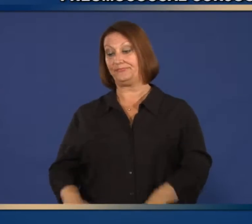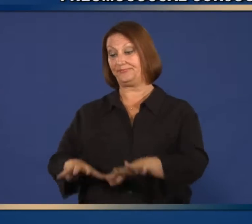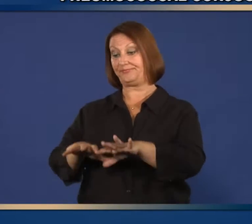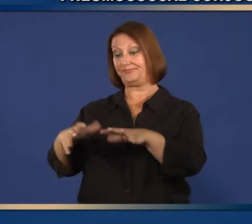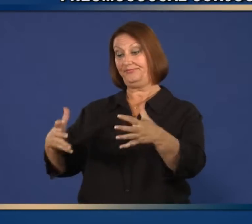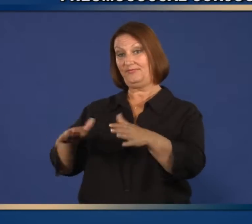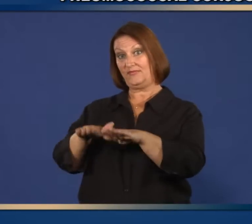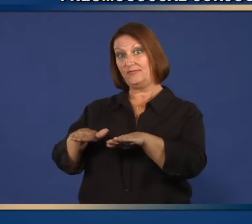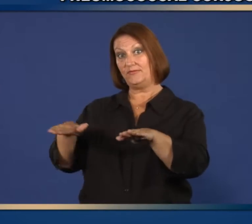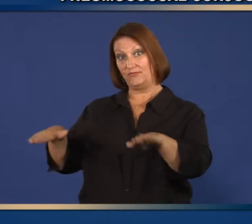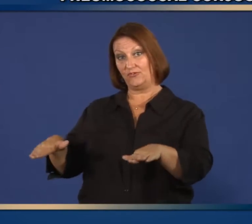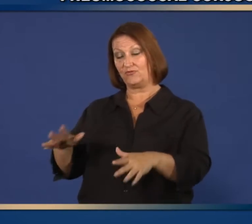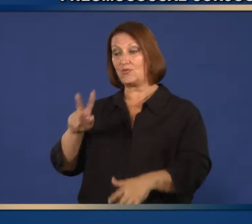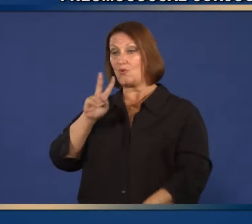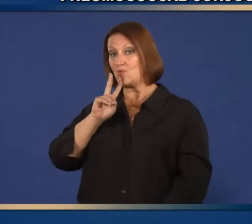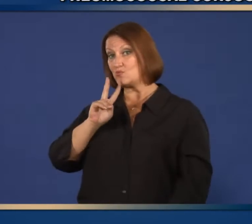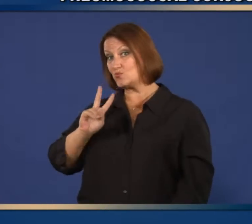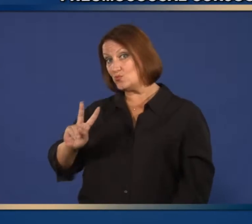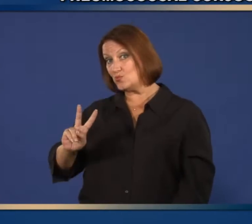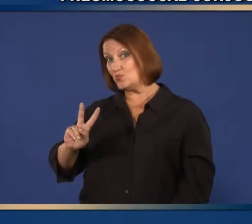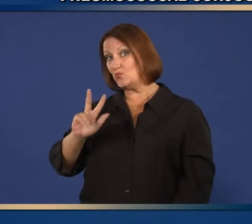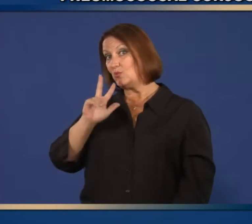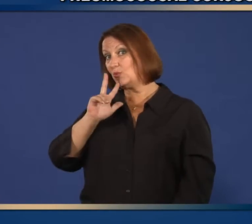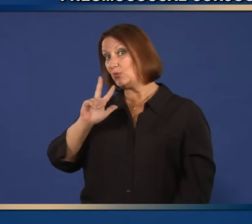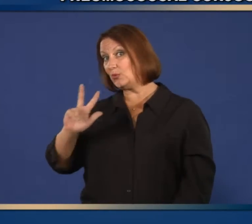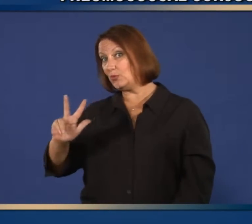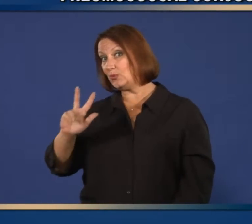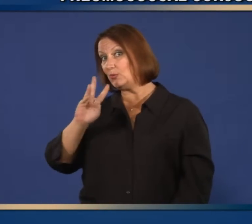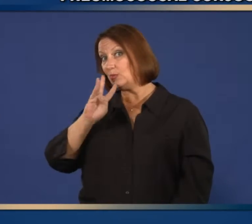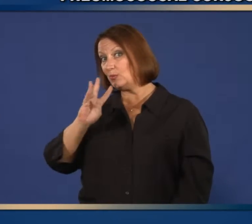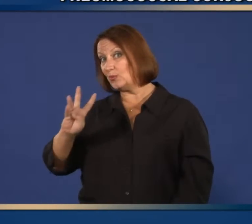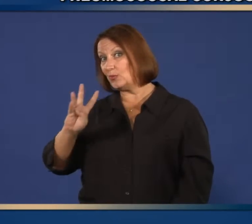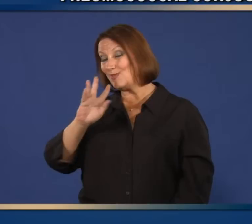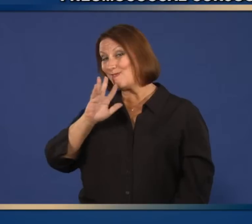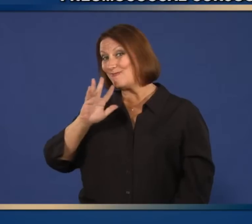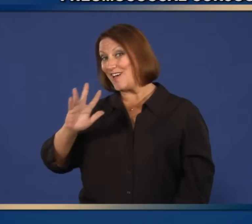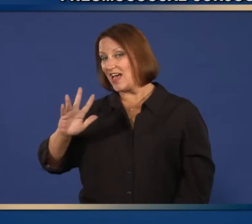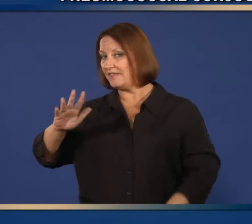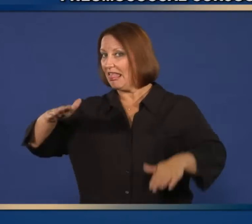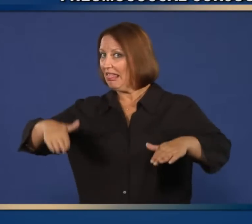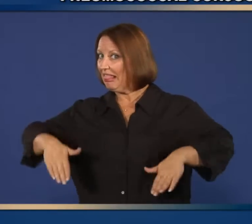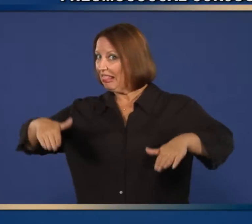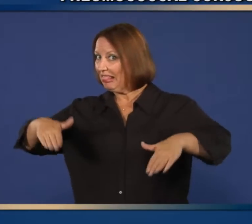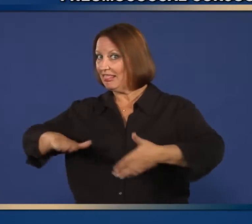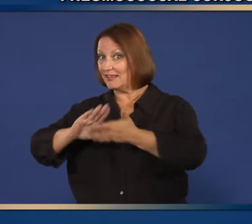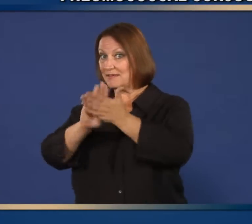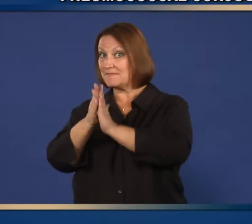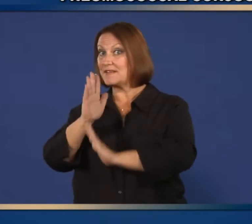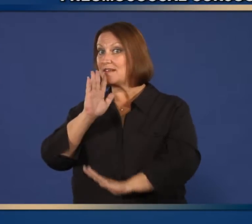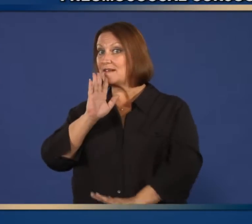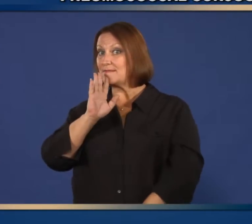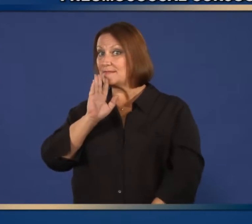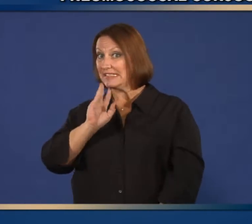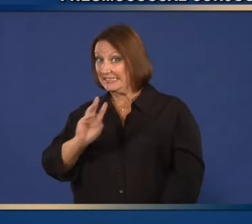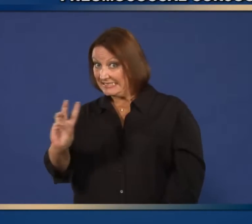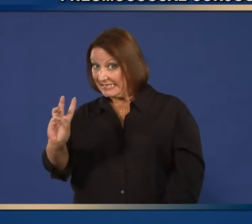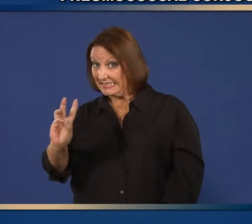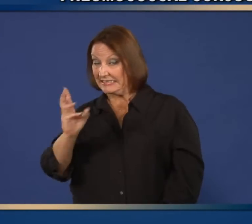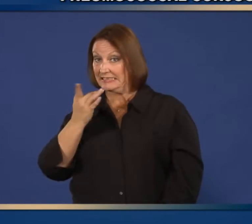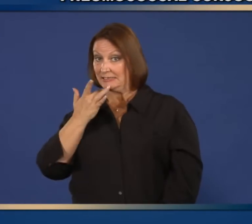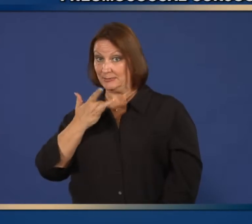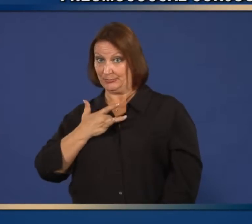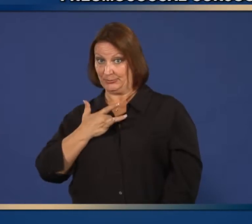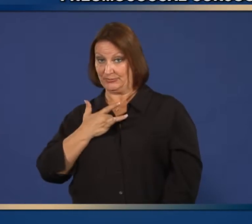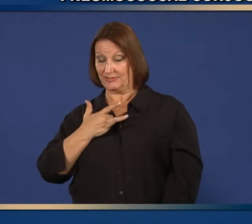Children between the 2nd and 6th birthdays with medical conditions such as